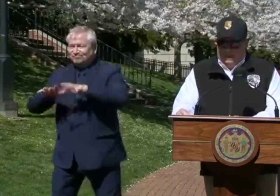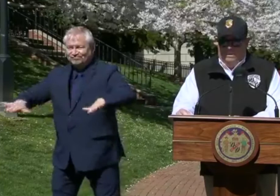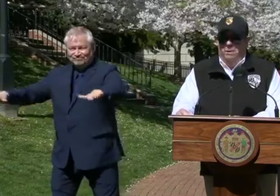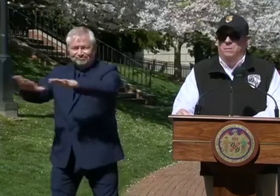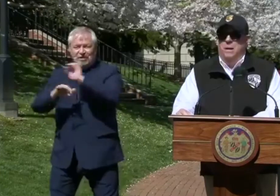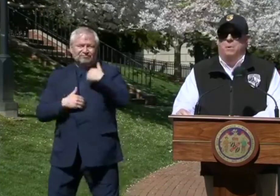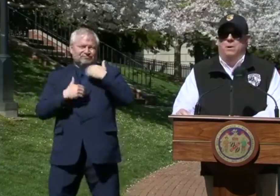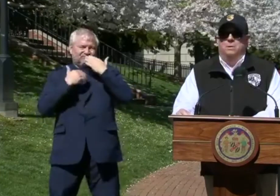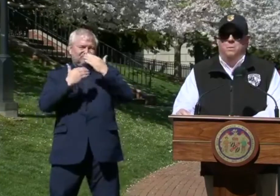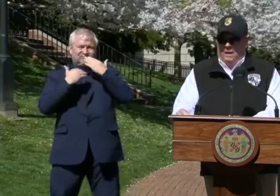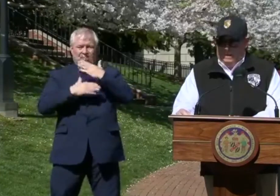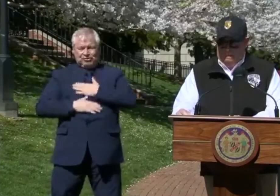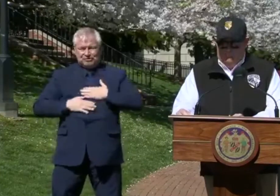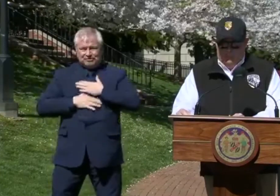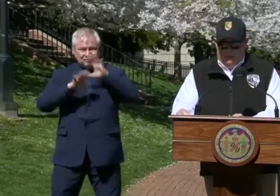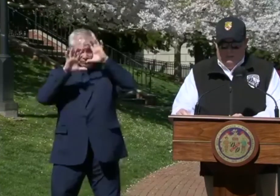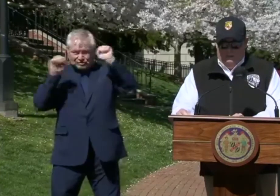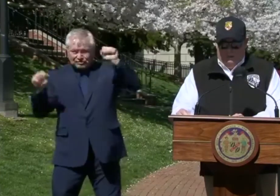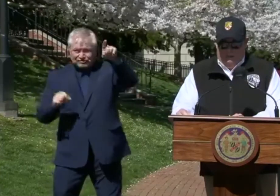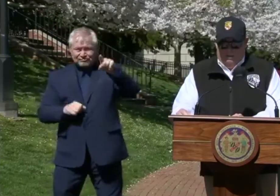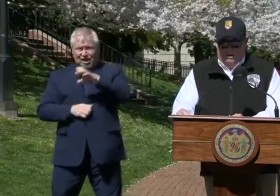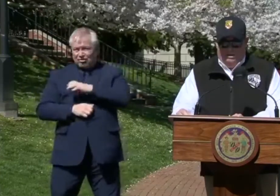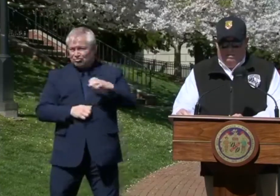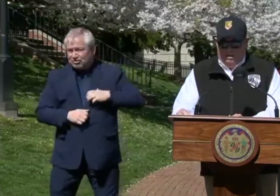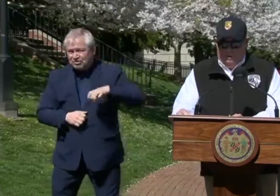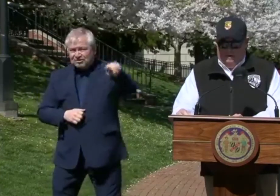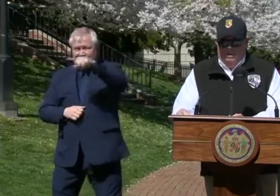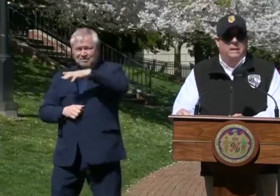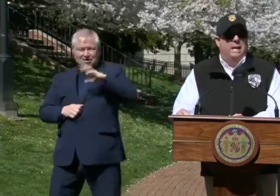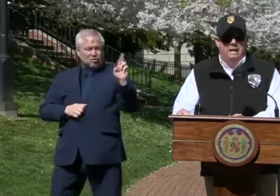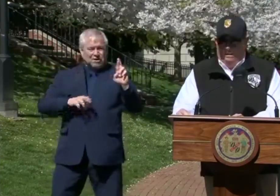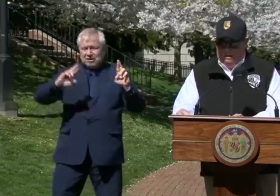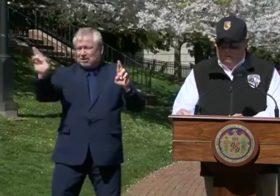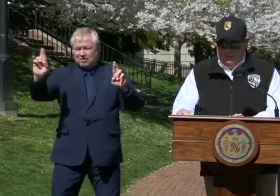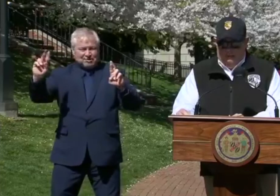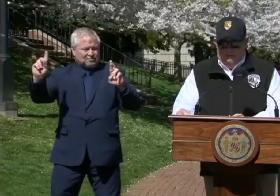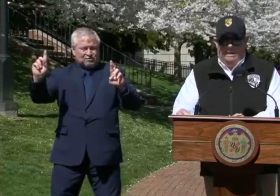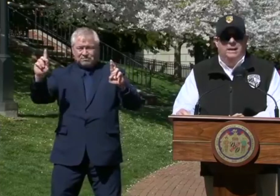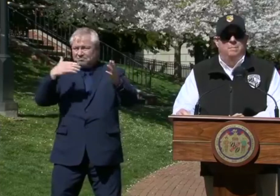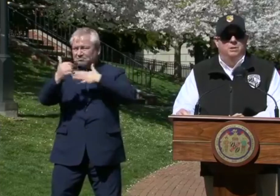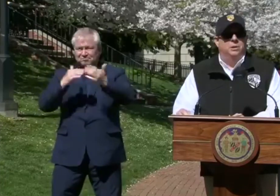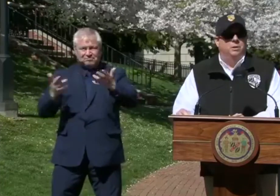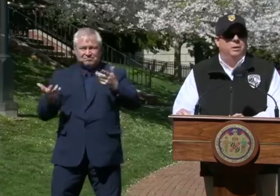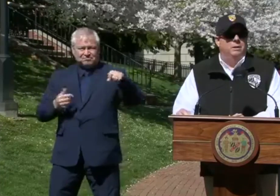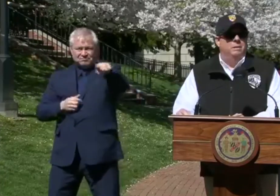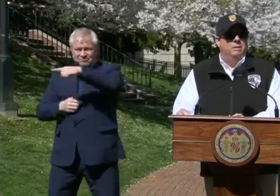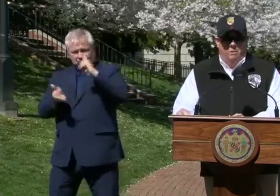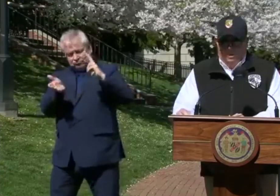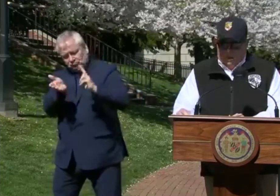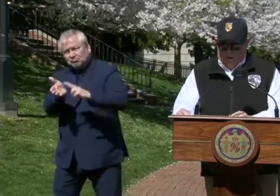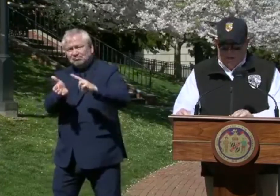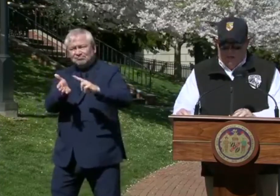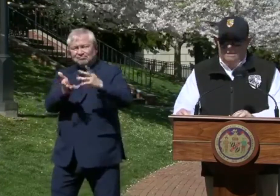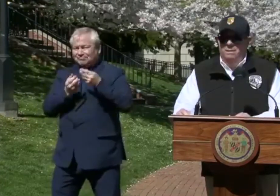coming together in a bipartisan way to deliver the Coronavirus Aid, Relief, and Economic Security,